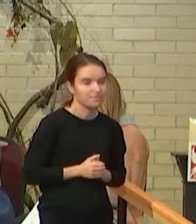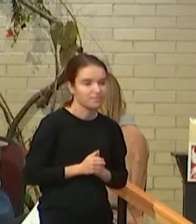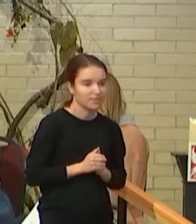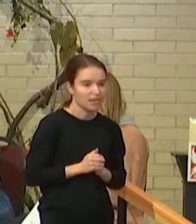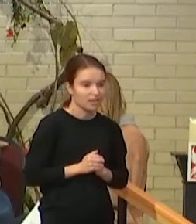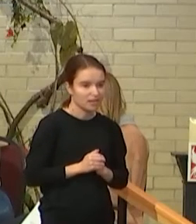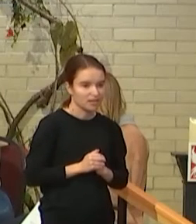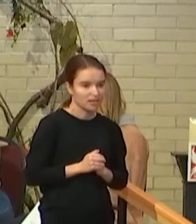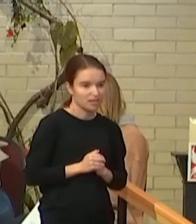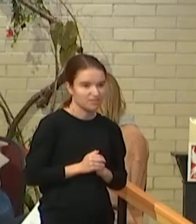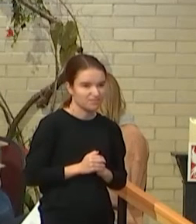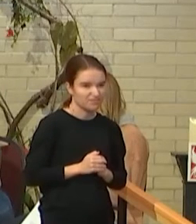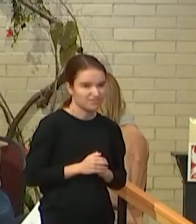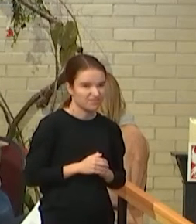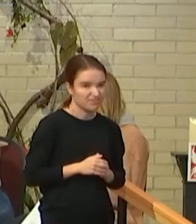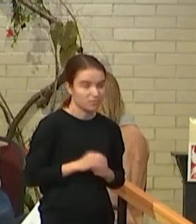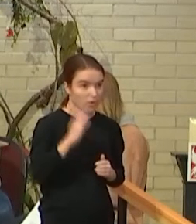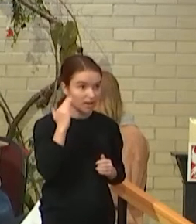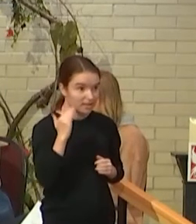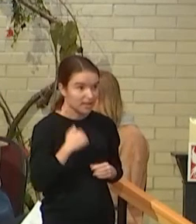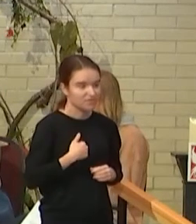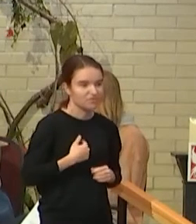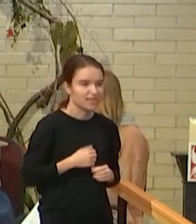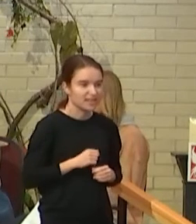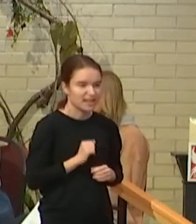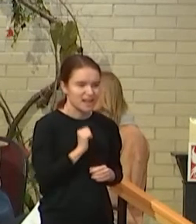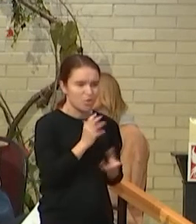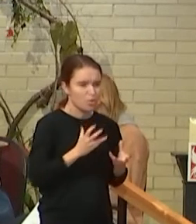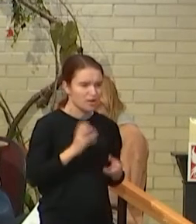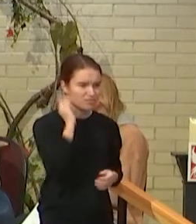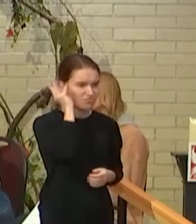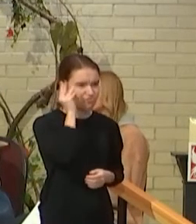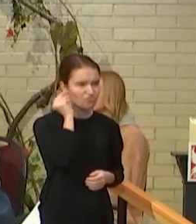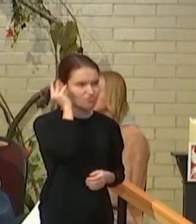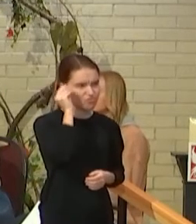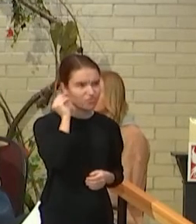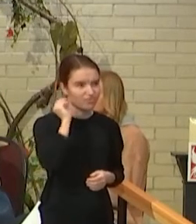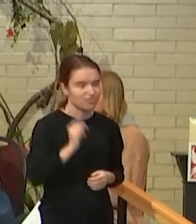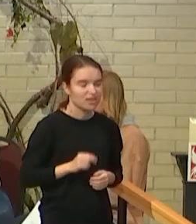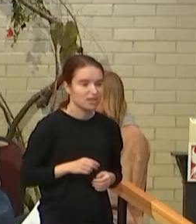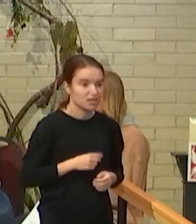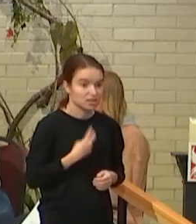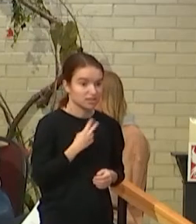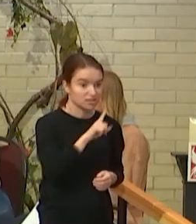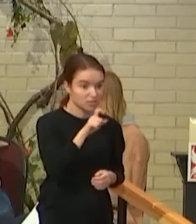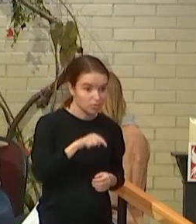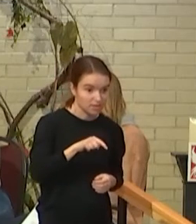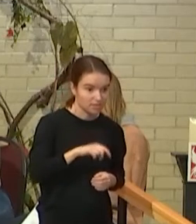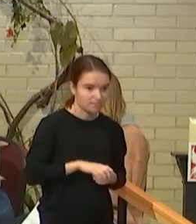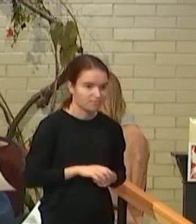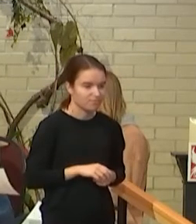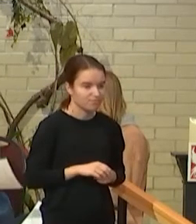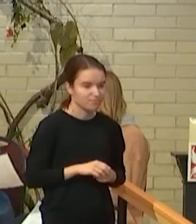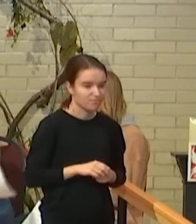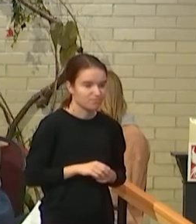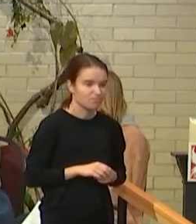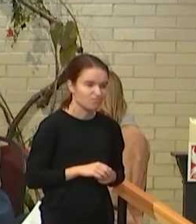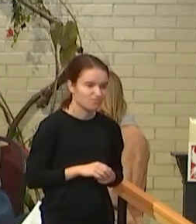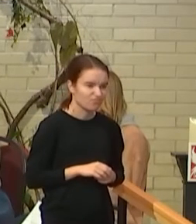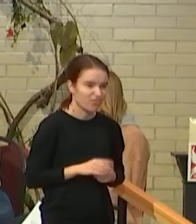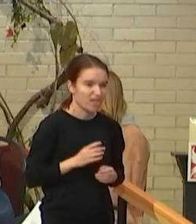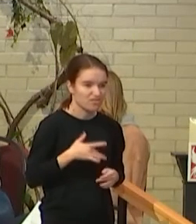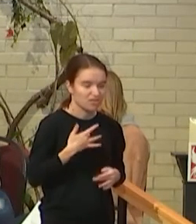like these like unwanted thoughts when I am stuck on a question. So then I have these like